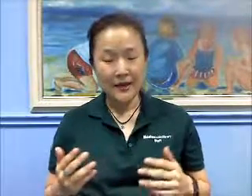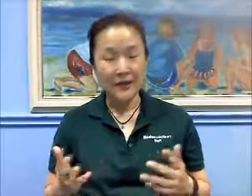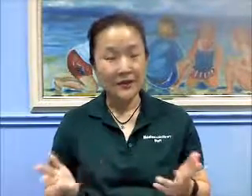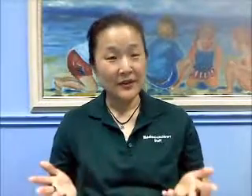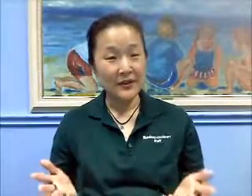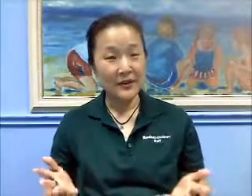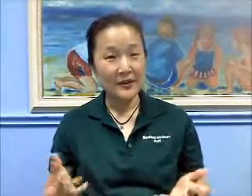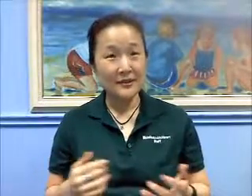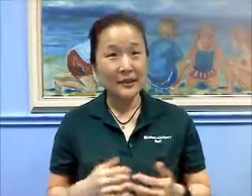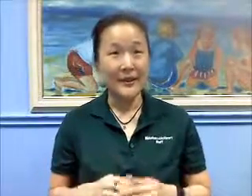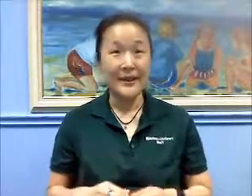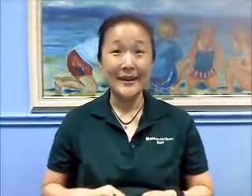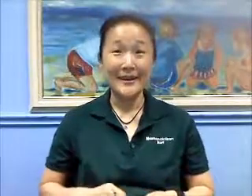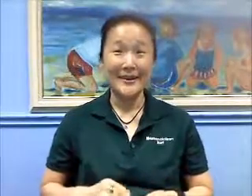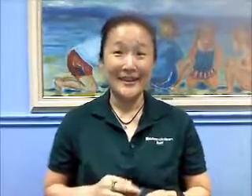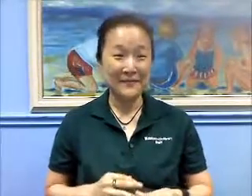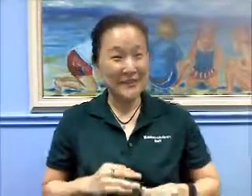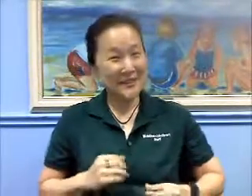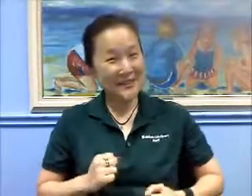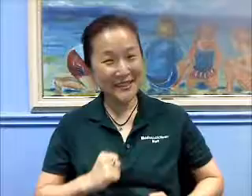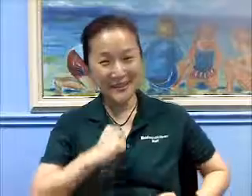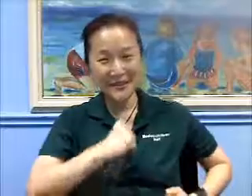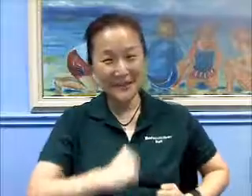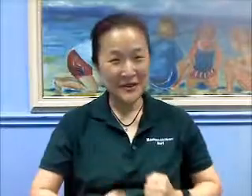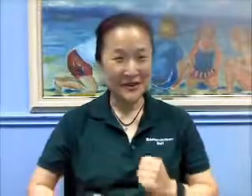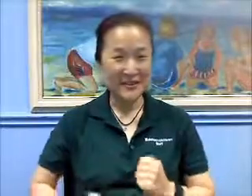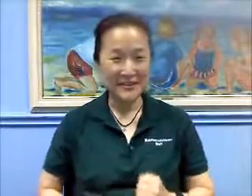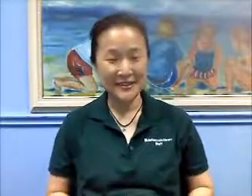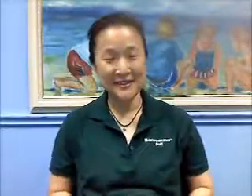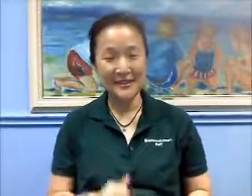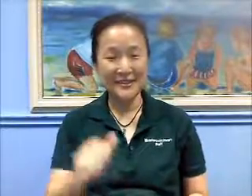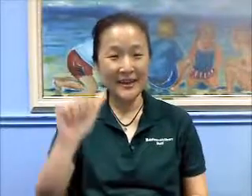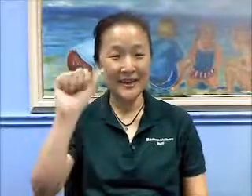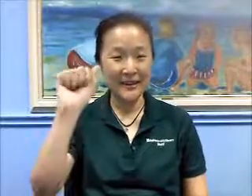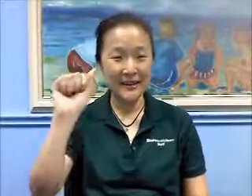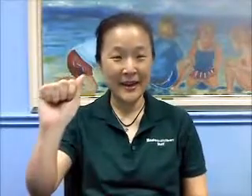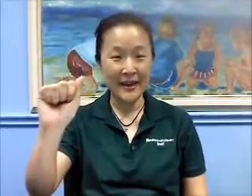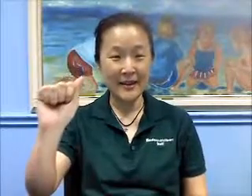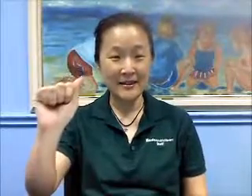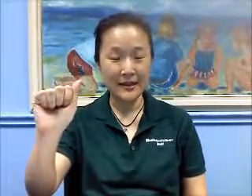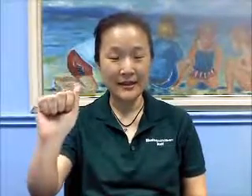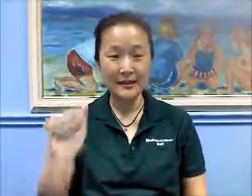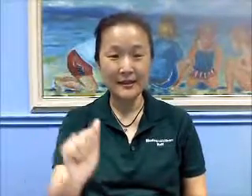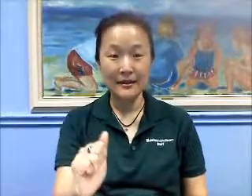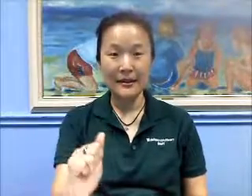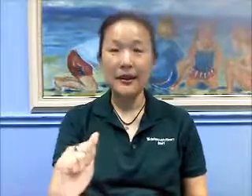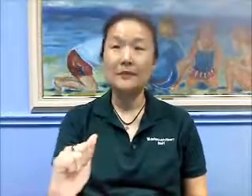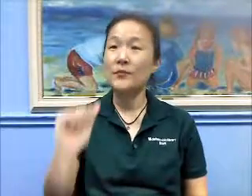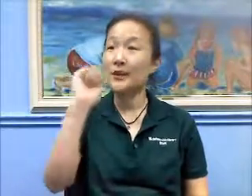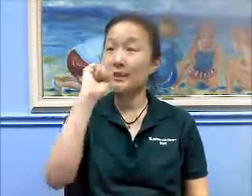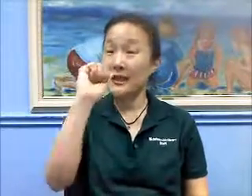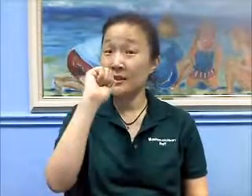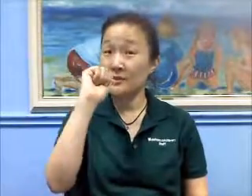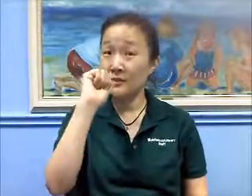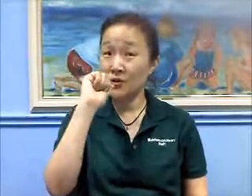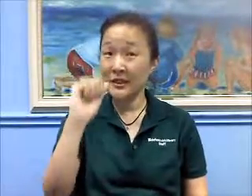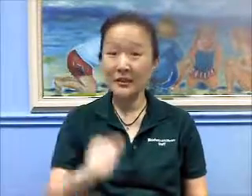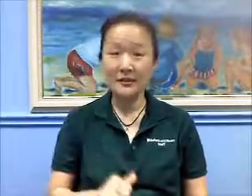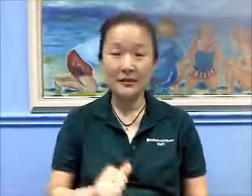after the restaurant, you're like, hey, I'm feeling good. Let's go to the bar. So you take A like this and pretend you're drinking. So